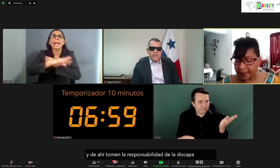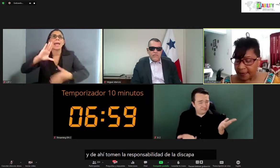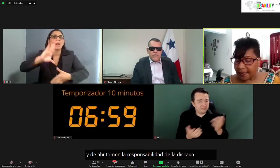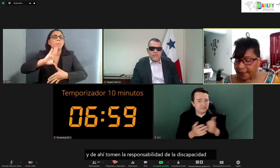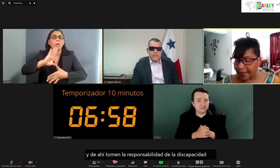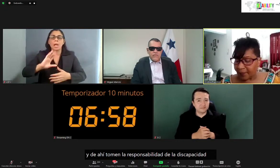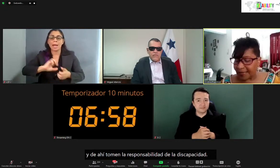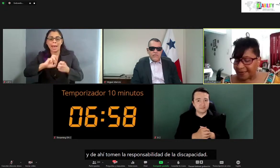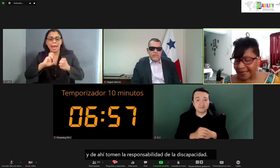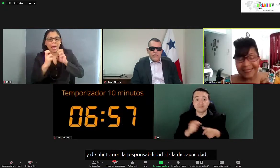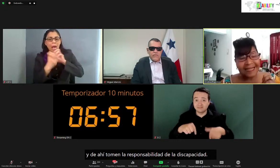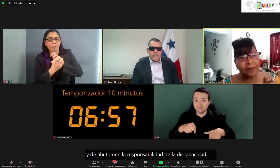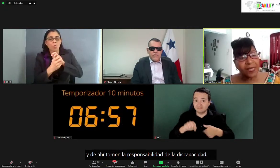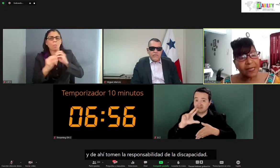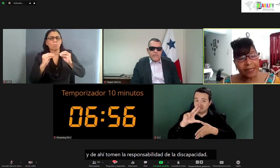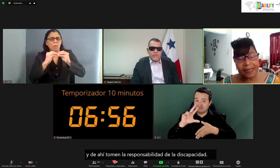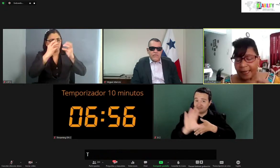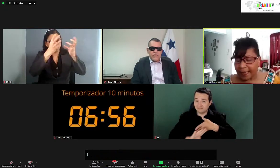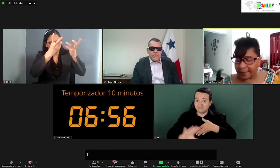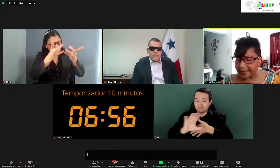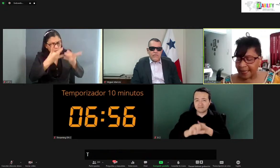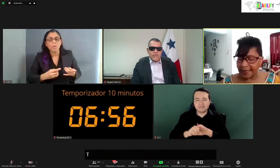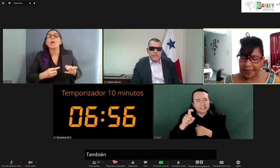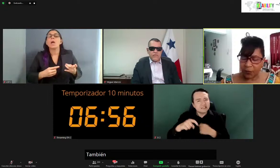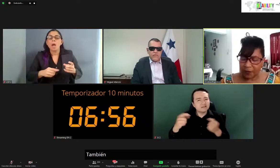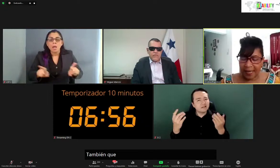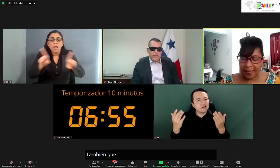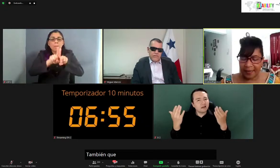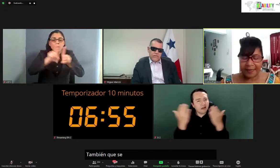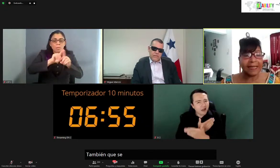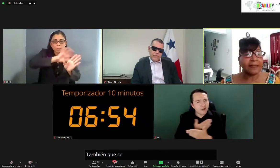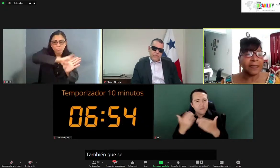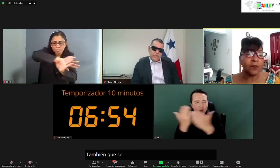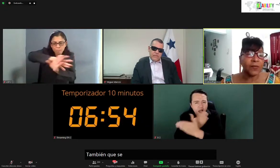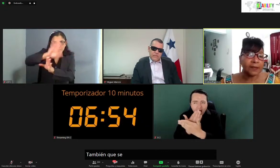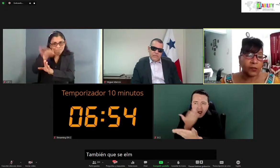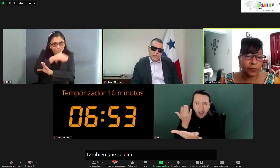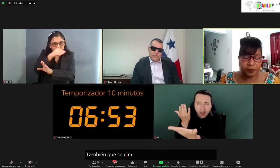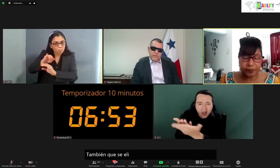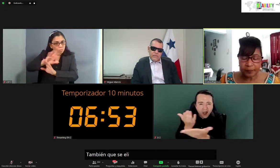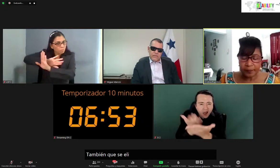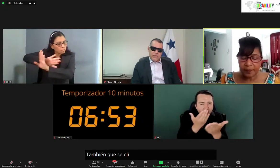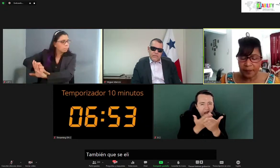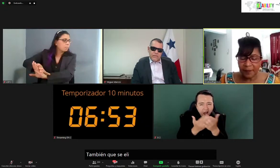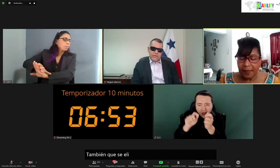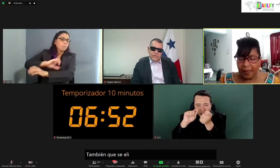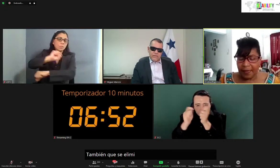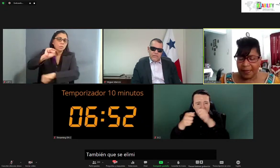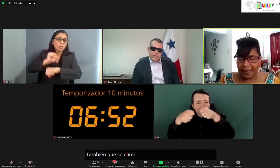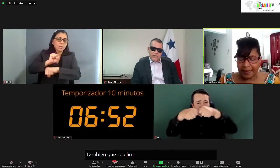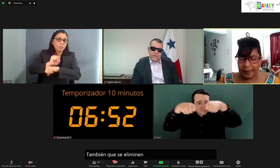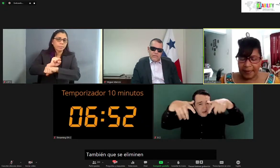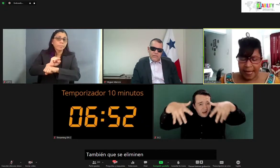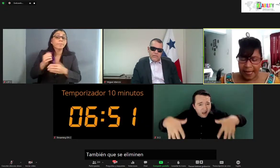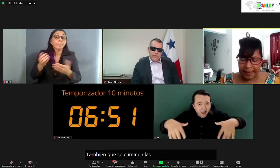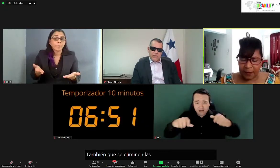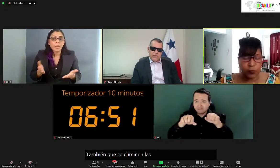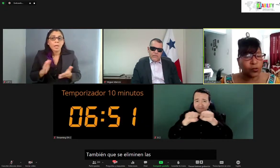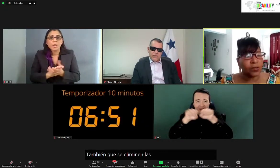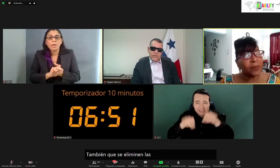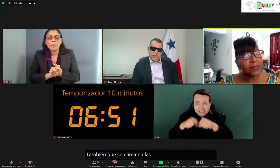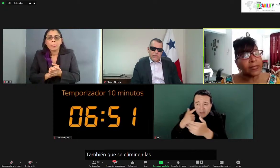everything we need we need structural changes also to remove social roots of discrimination